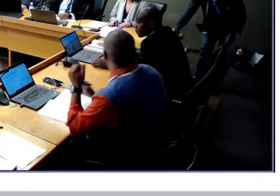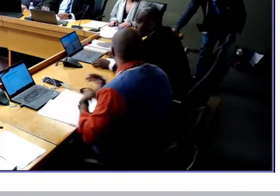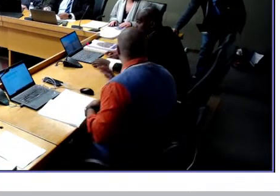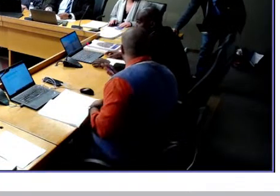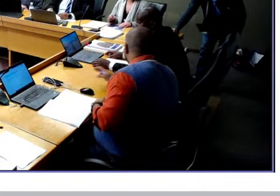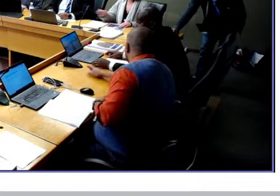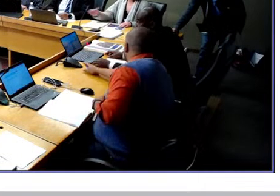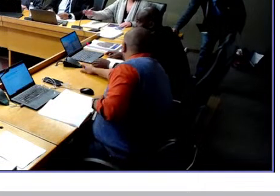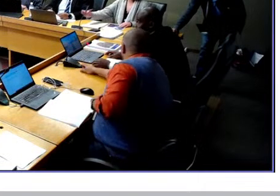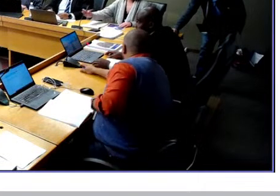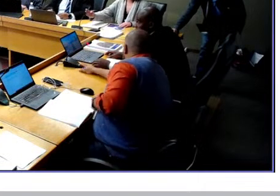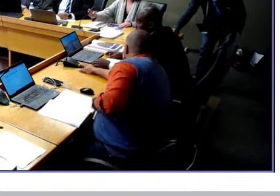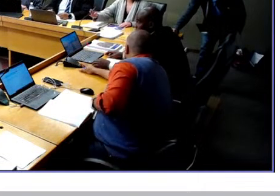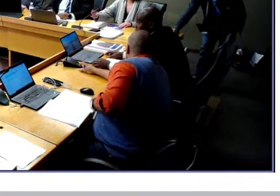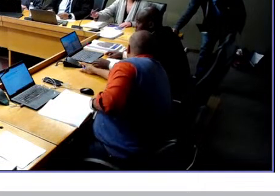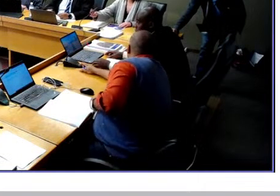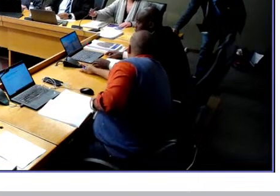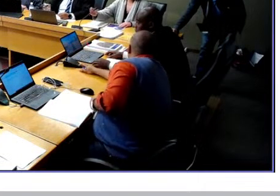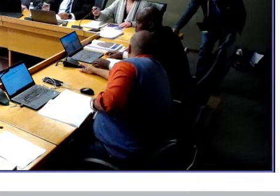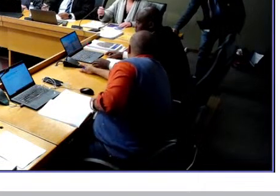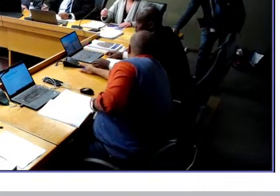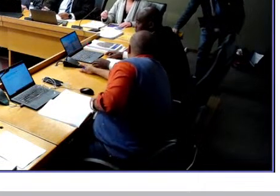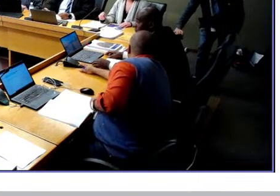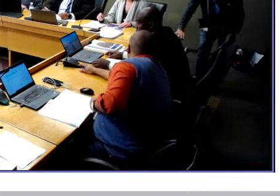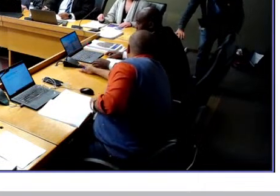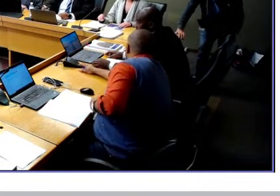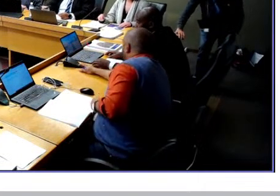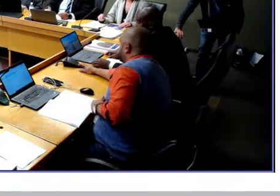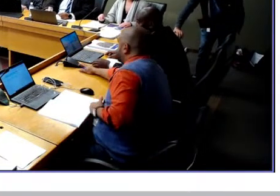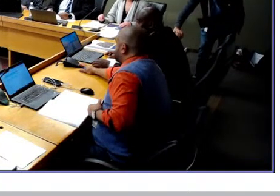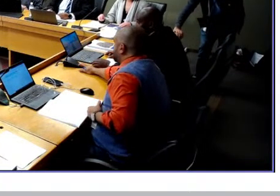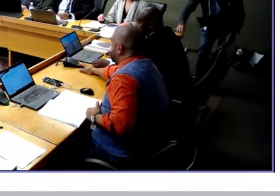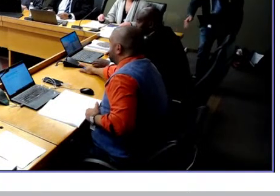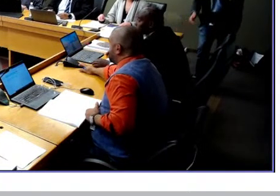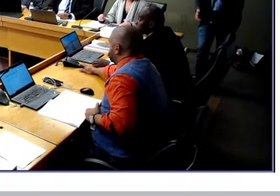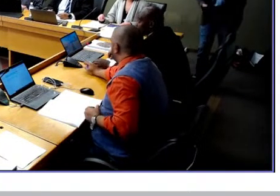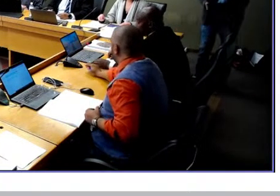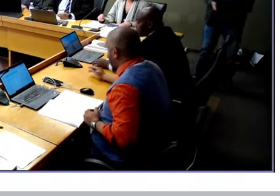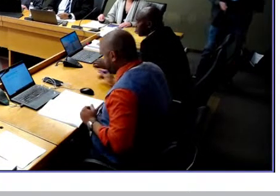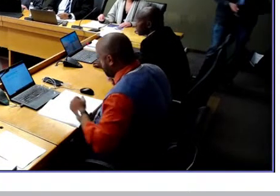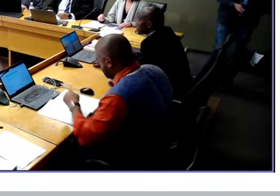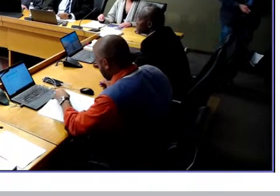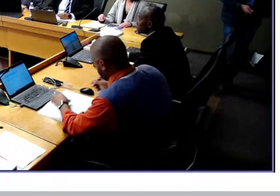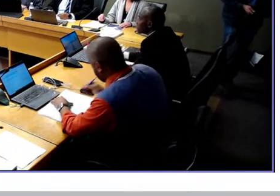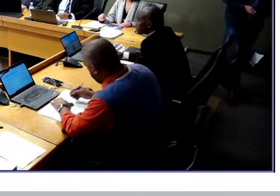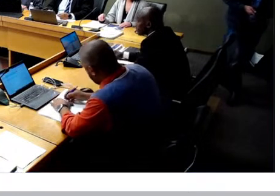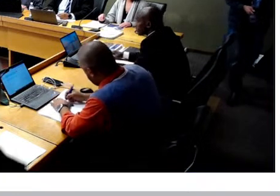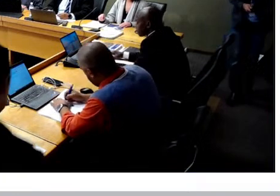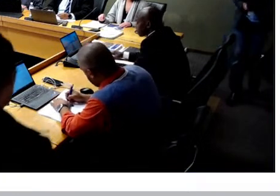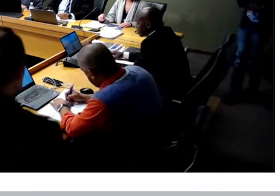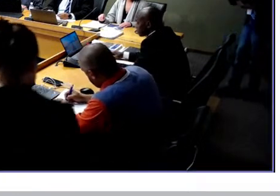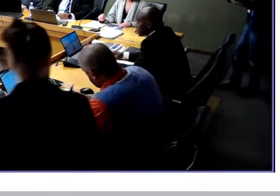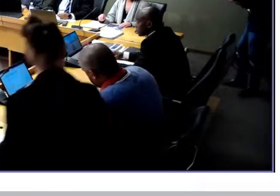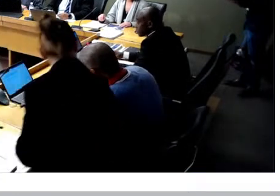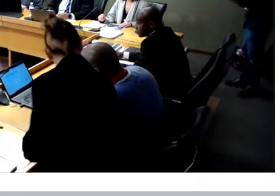Good afternoon, Chair. Andrikus van der Westhuizen, a full-time member of this committee. Thank you very much.